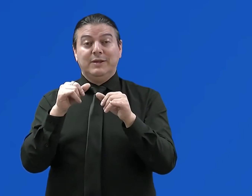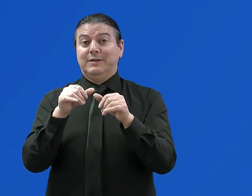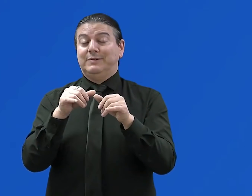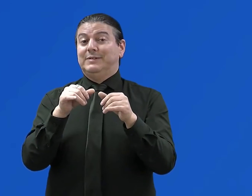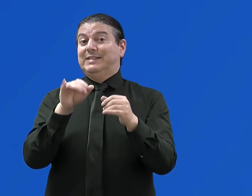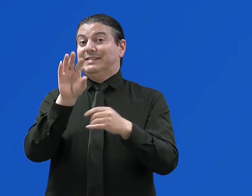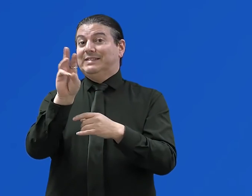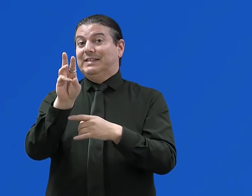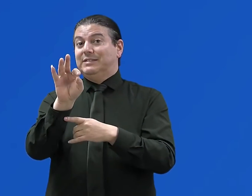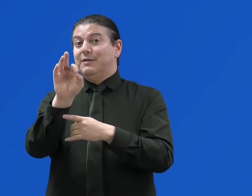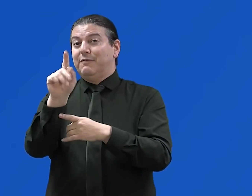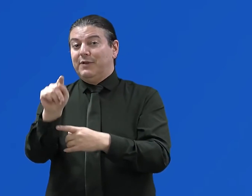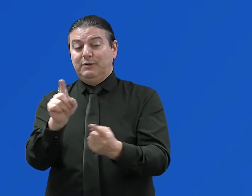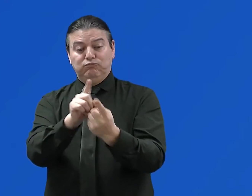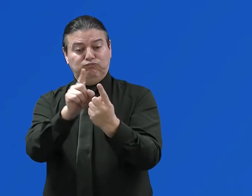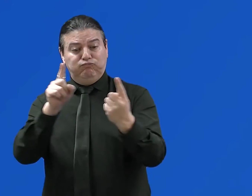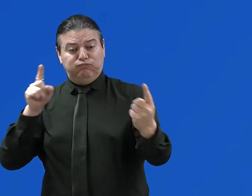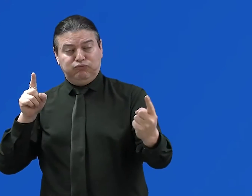at least 6 feet away from others,